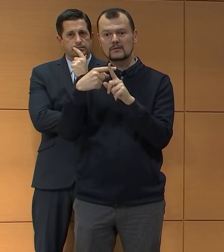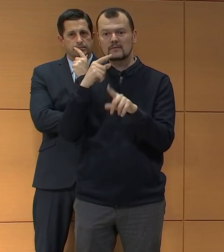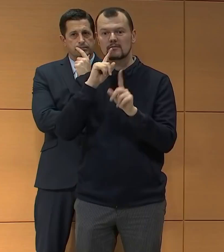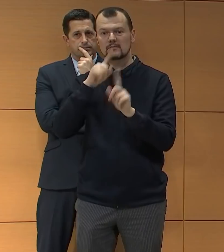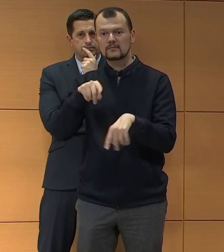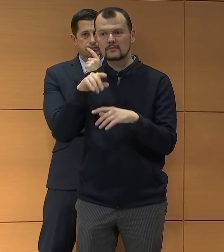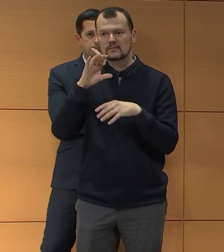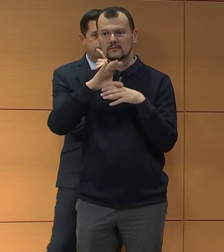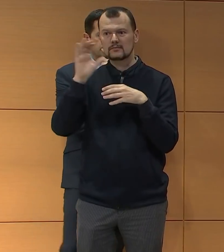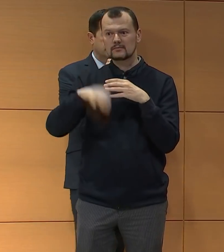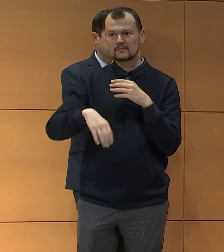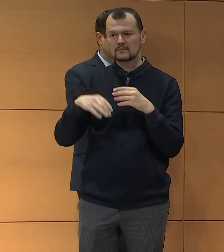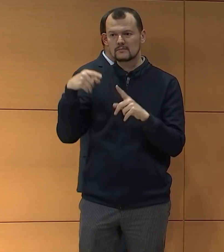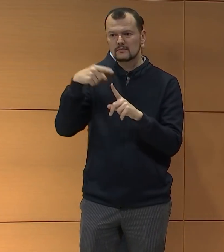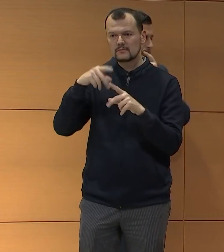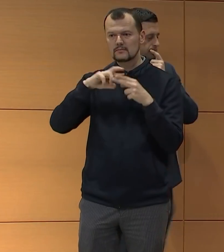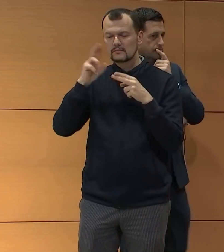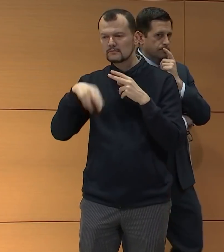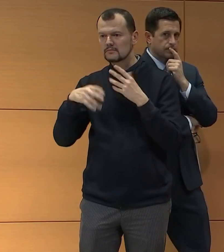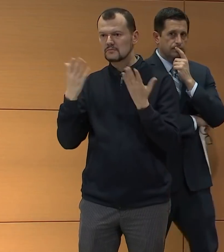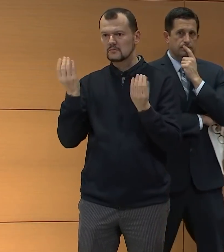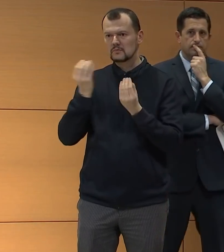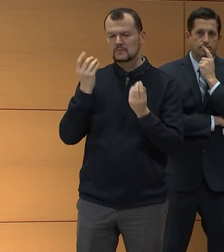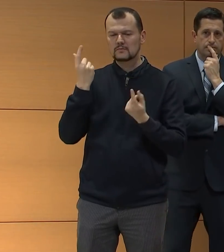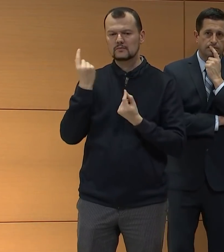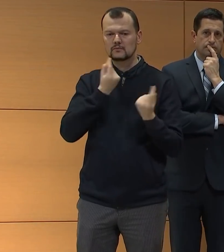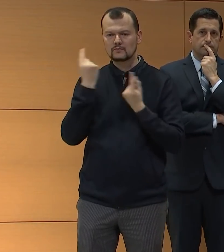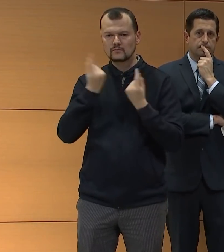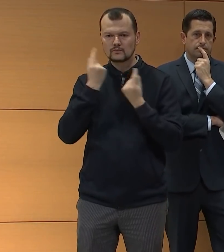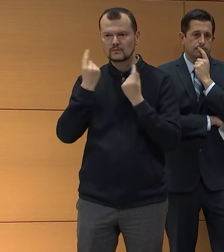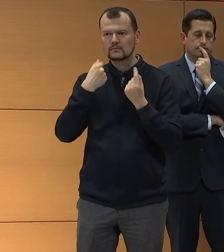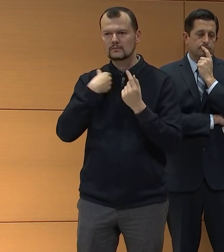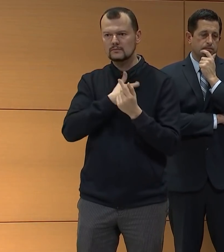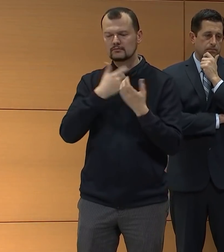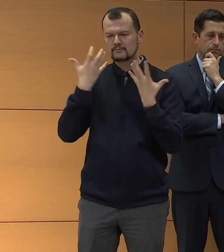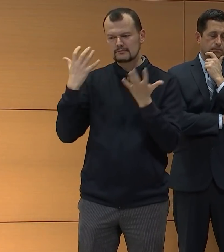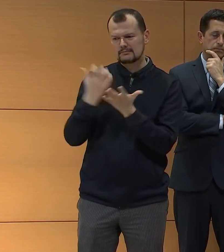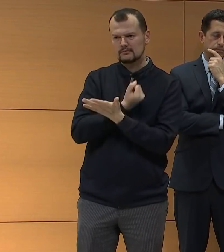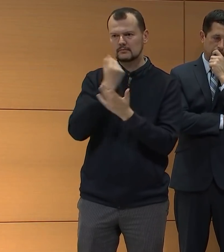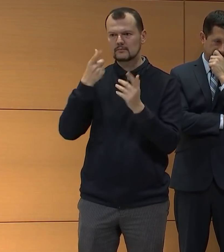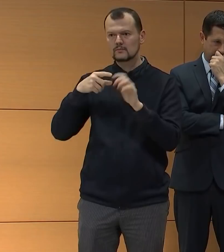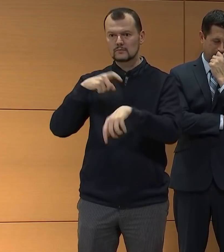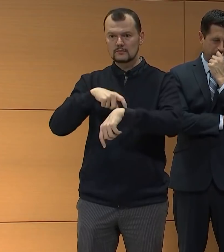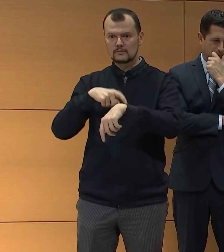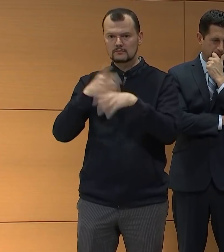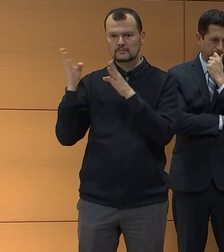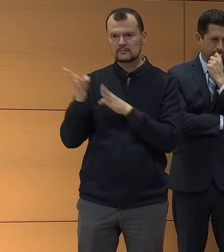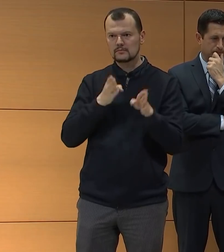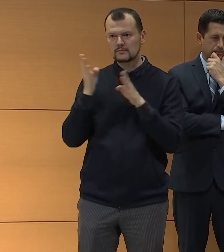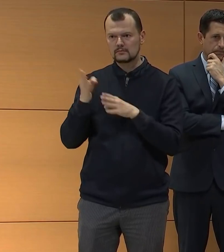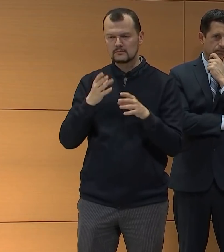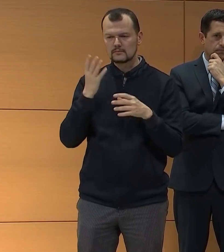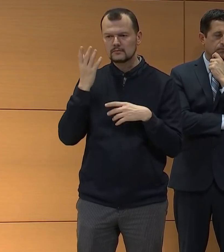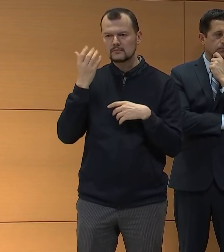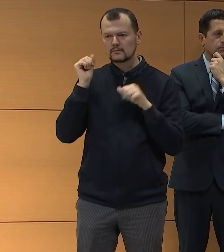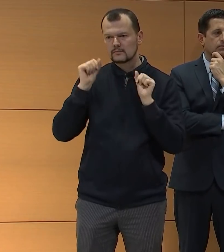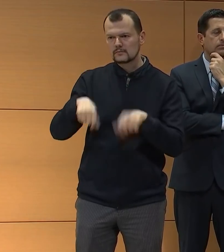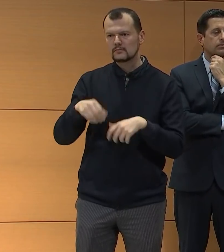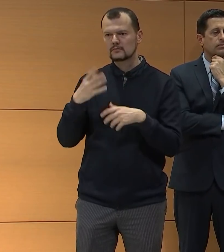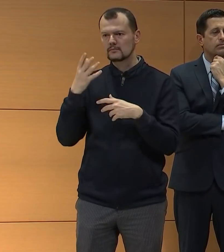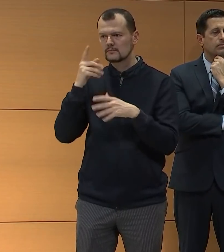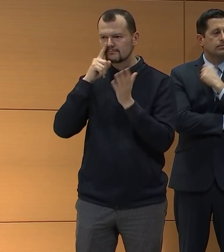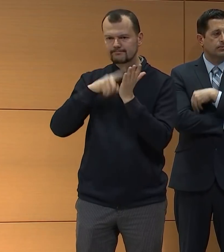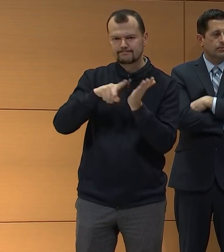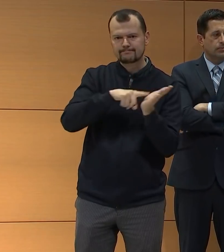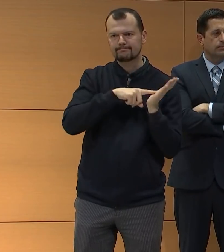time. Time is of the essence, and so we take advantage of the time that it takes to get the test done and to wait for the